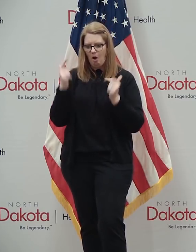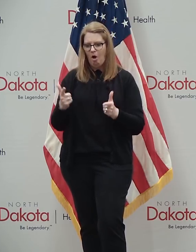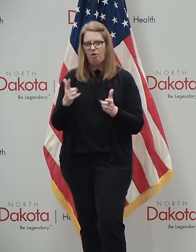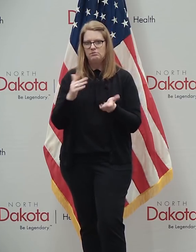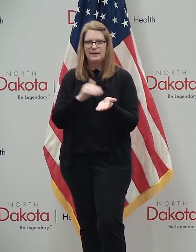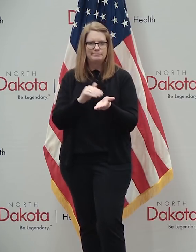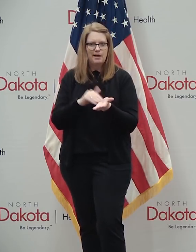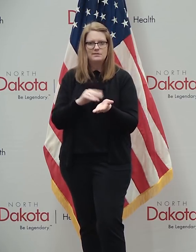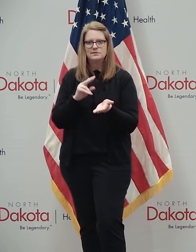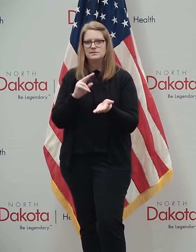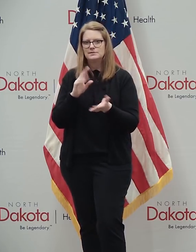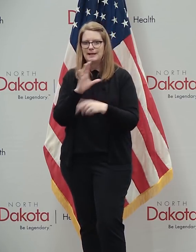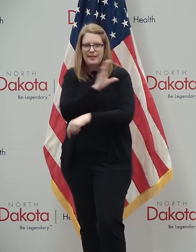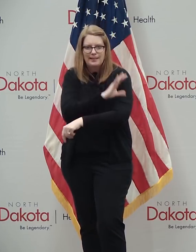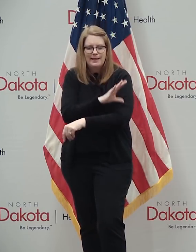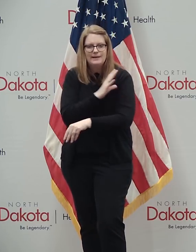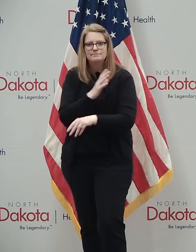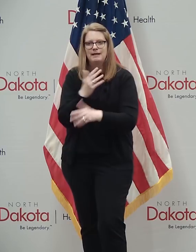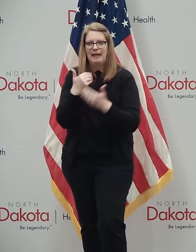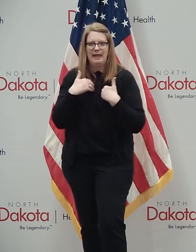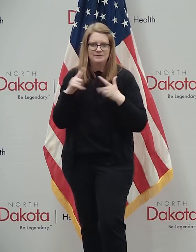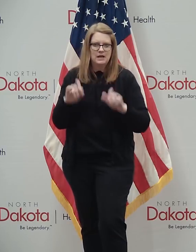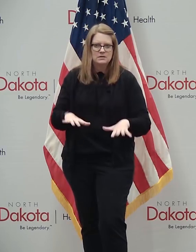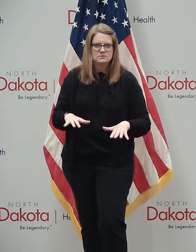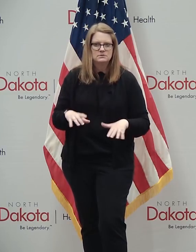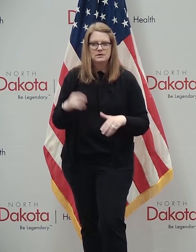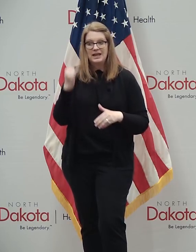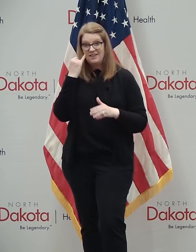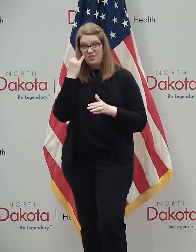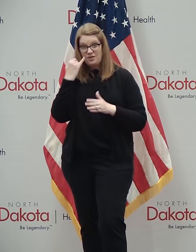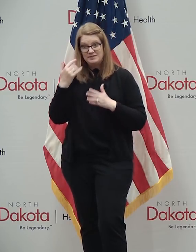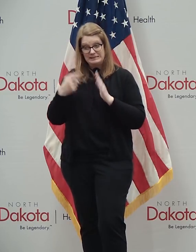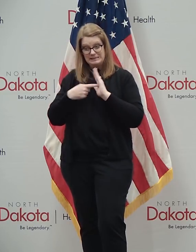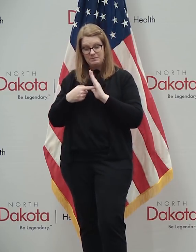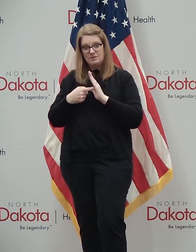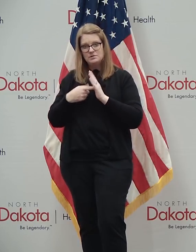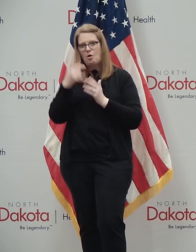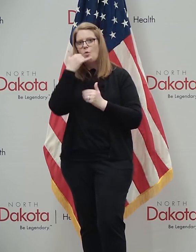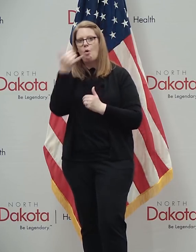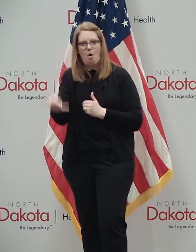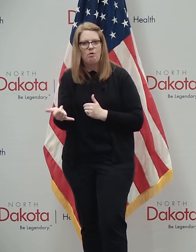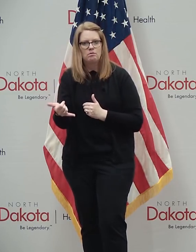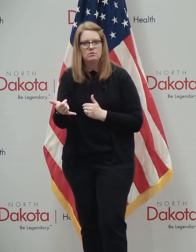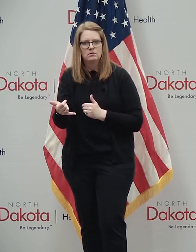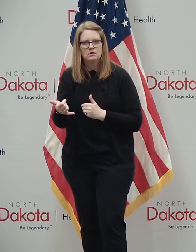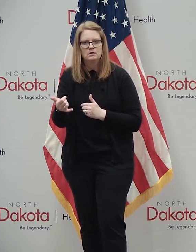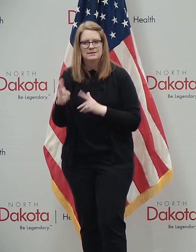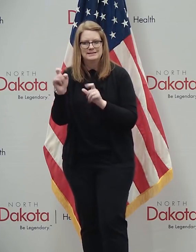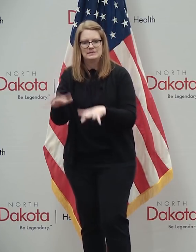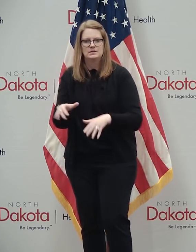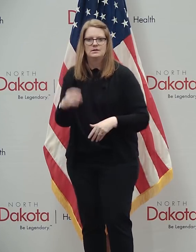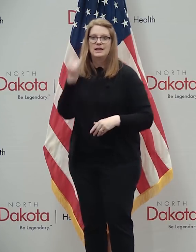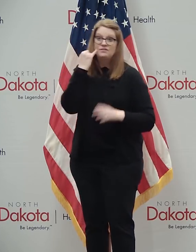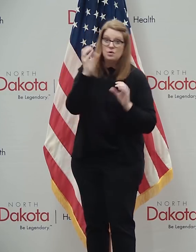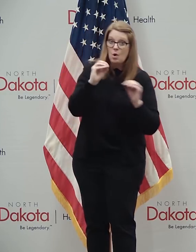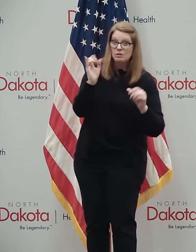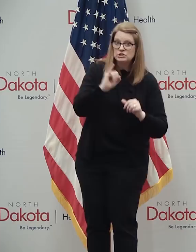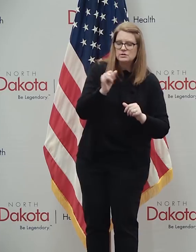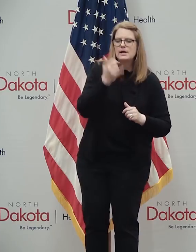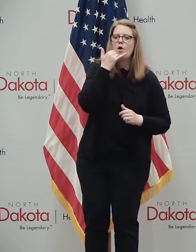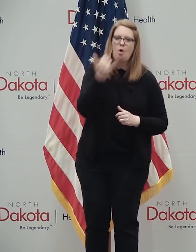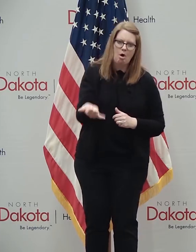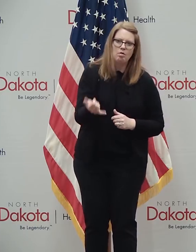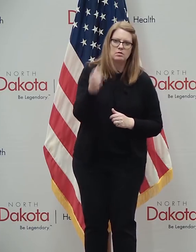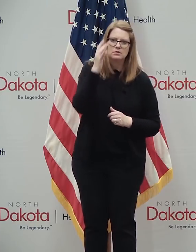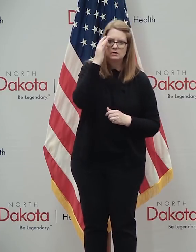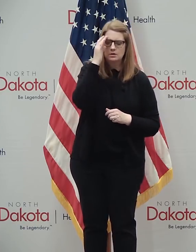got symptoms, call your provider and get tested. If you don't have insurance, call, get tested, because COVID